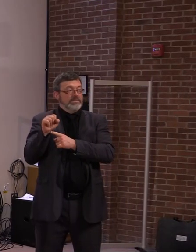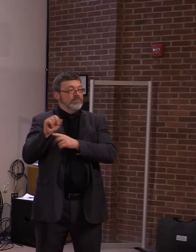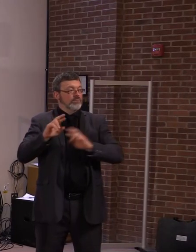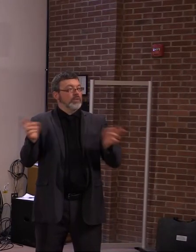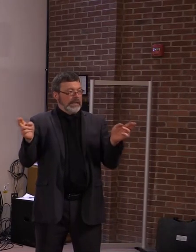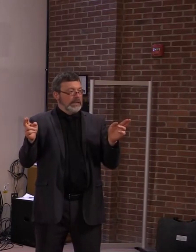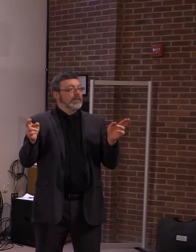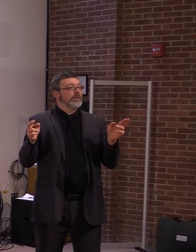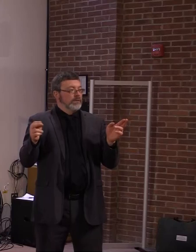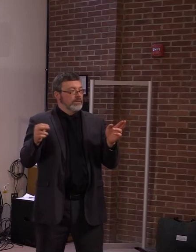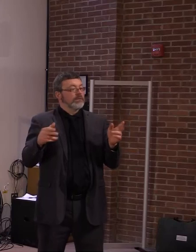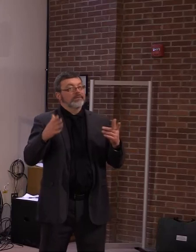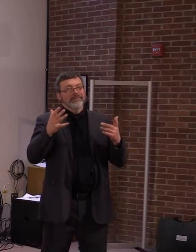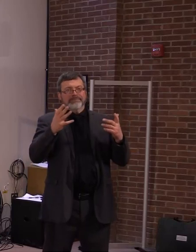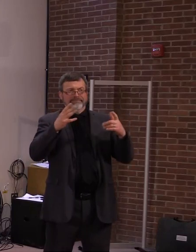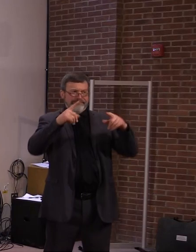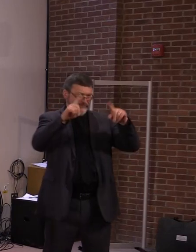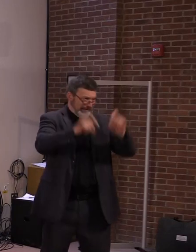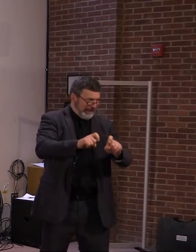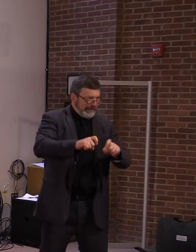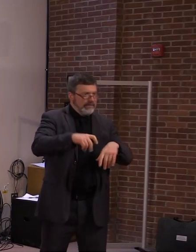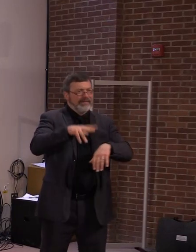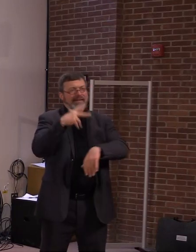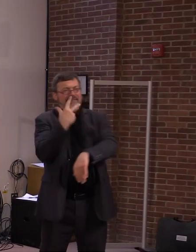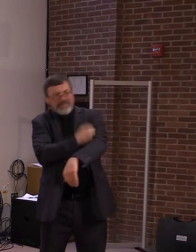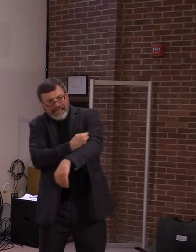and vaccination as well. So I don't want to diminish